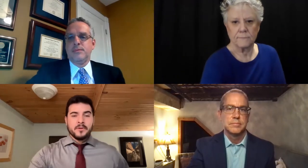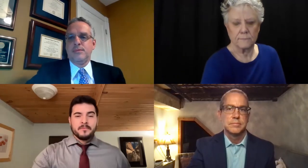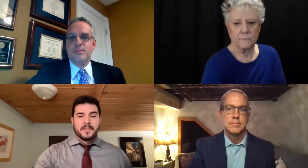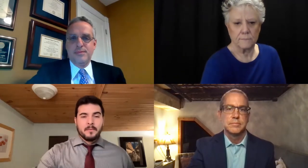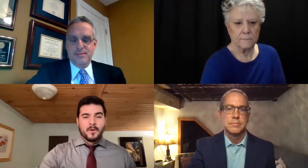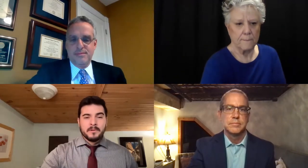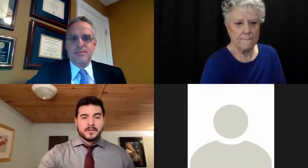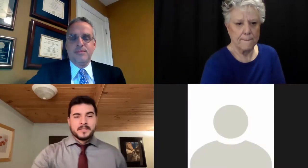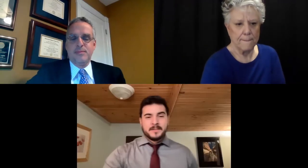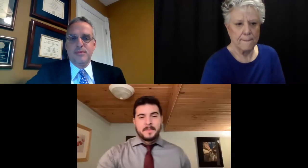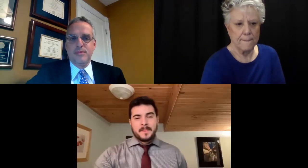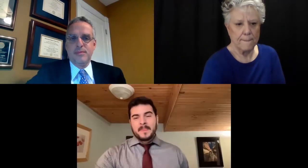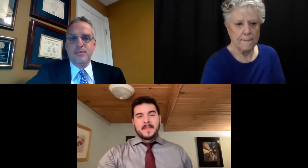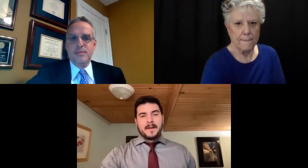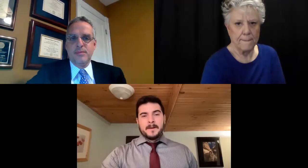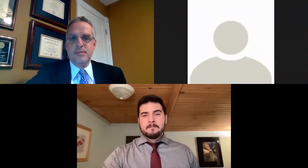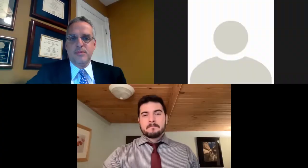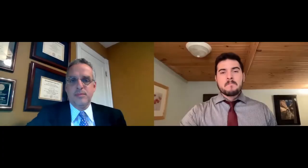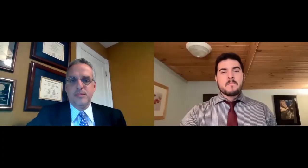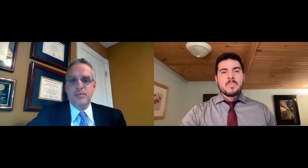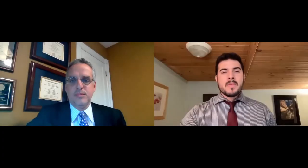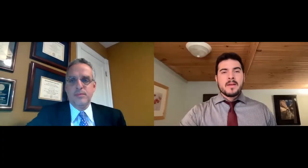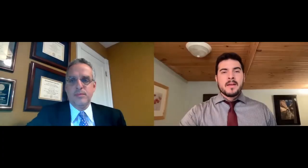Thank you, Joe, for that warm introduction.